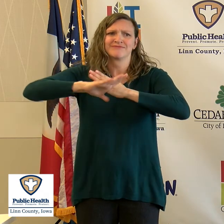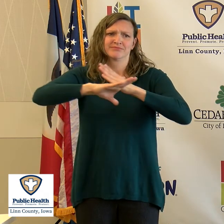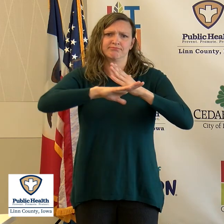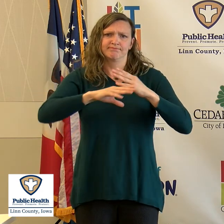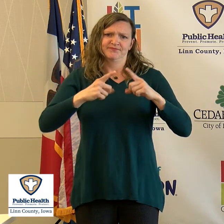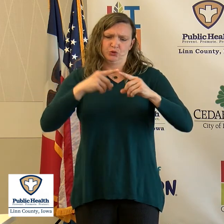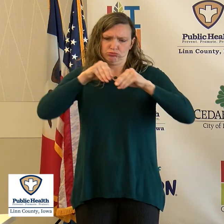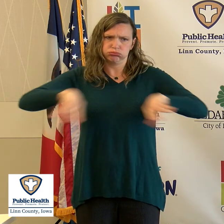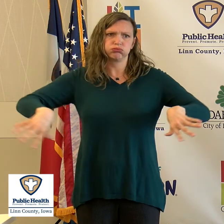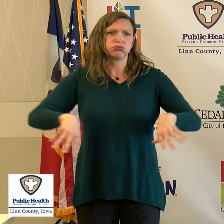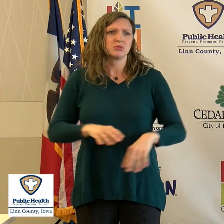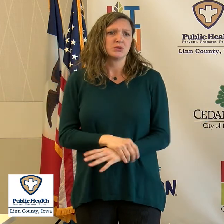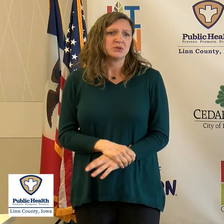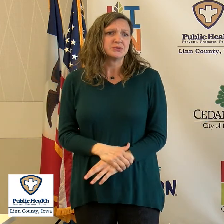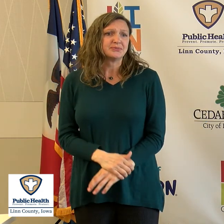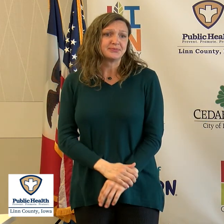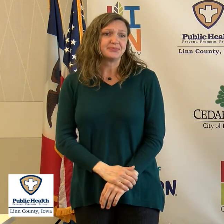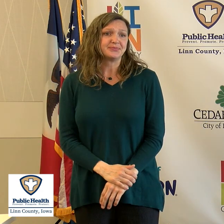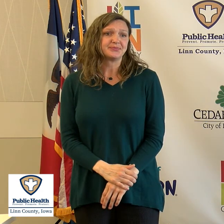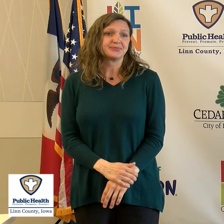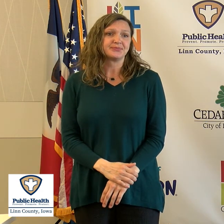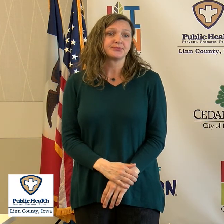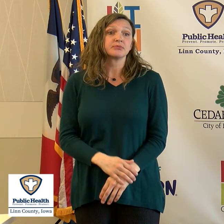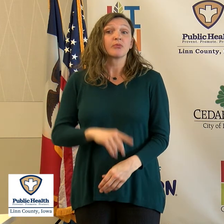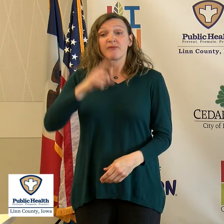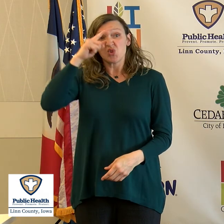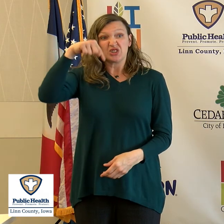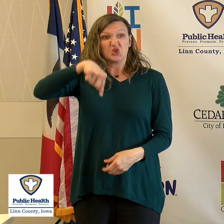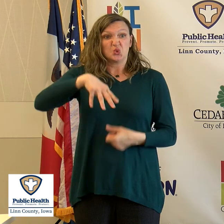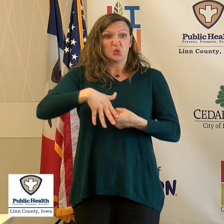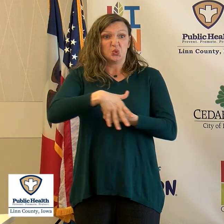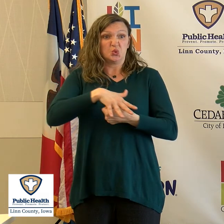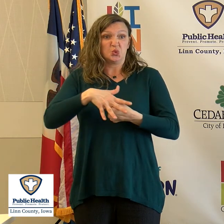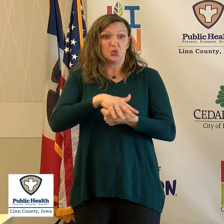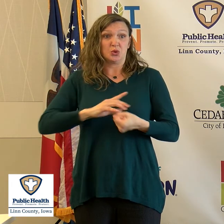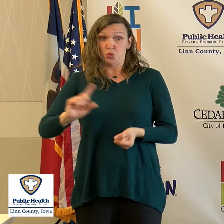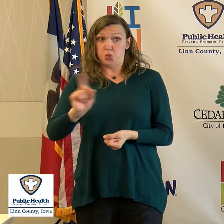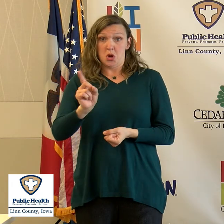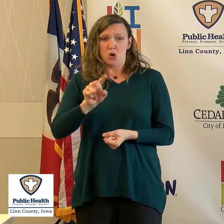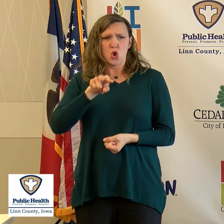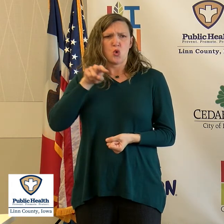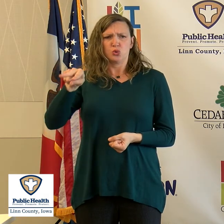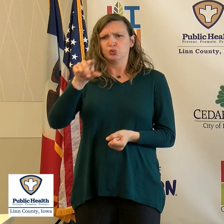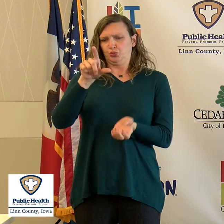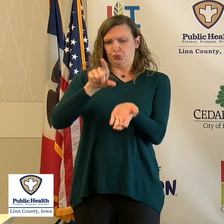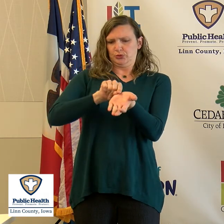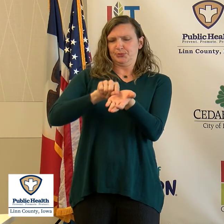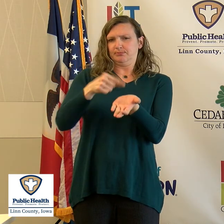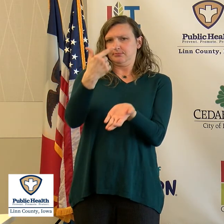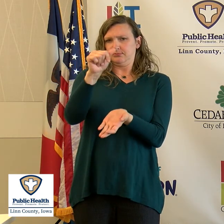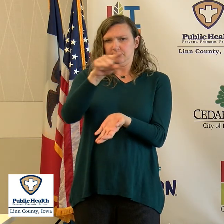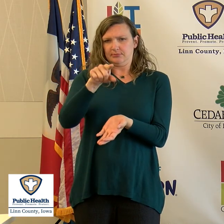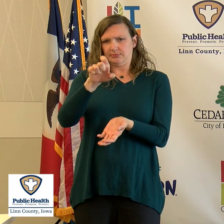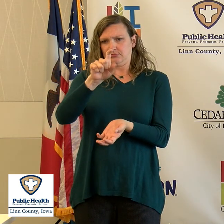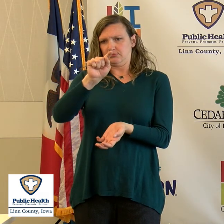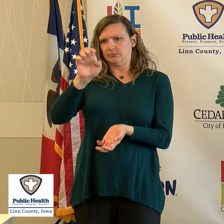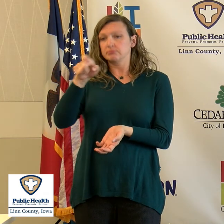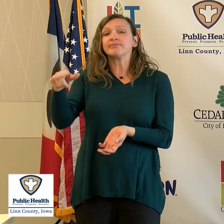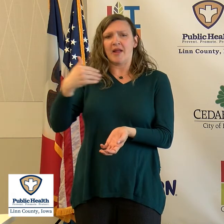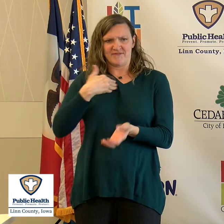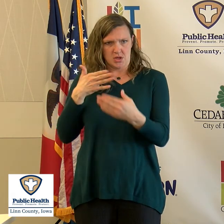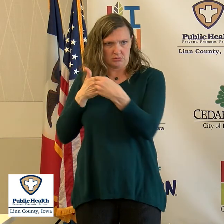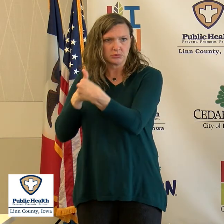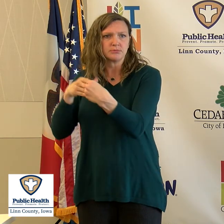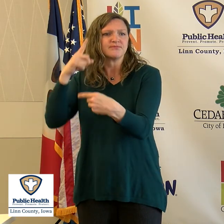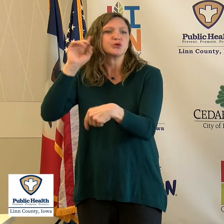on the Gazette's webpage, the Cedar Rapids Metro Area Economic Alliance, and the Marion